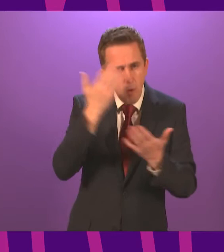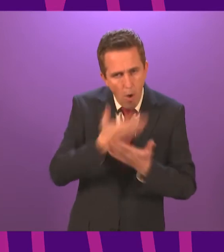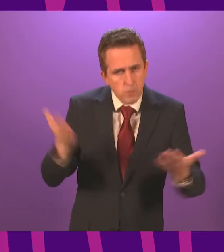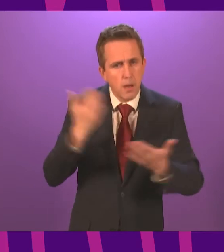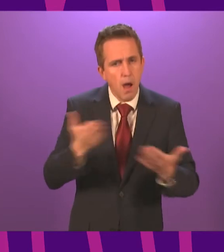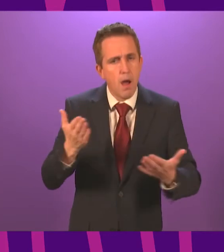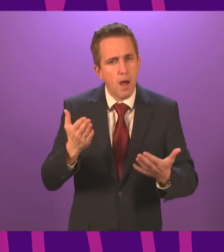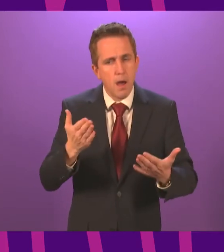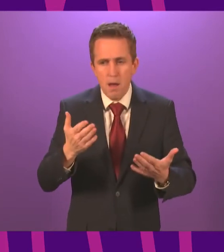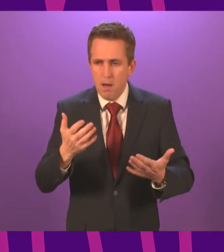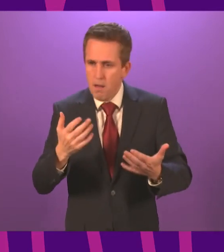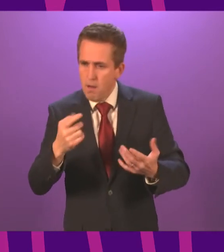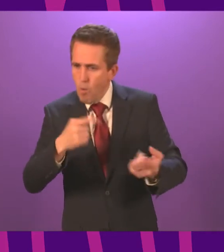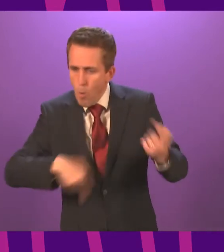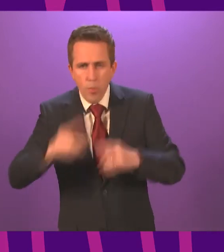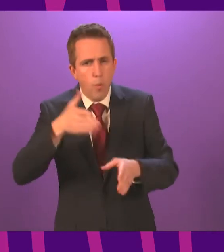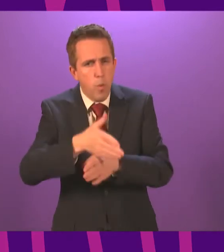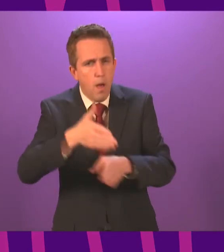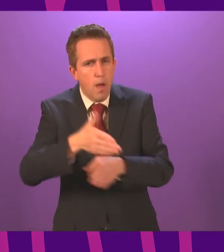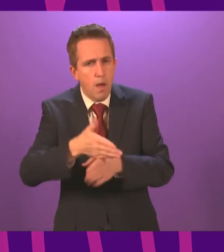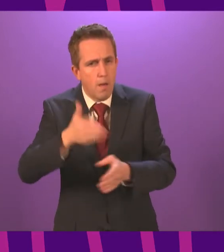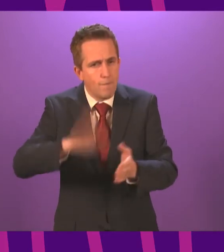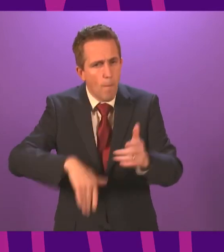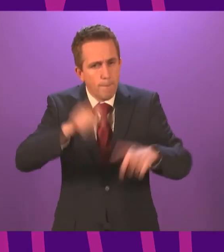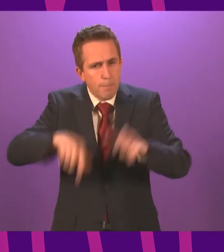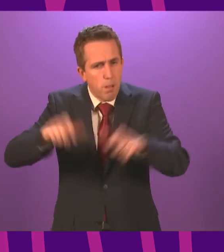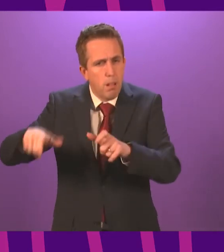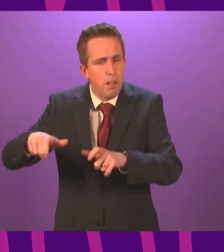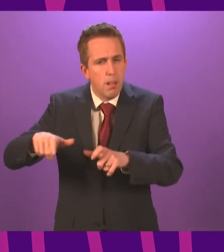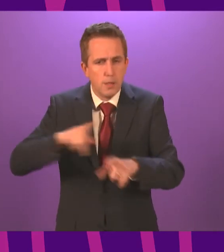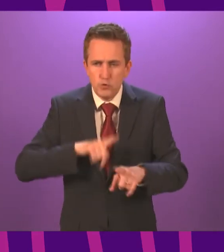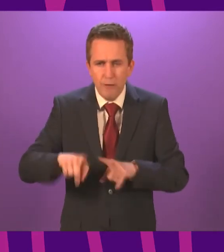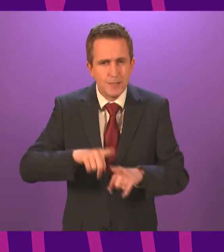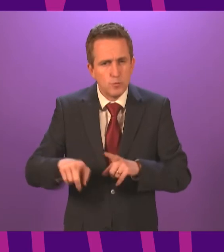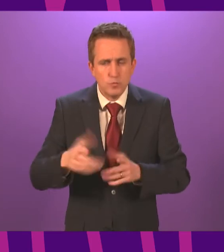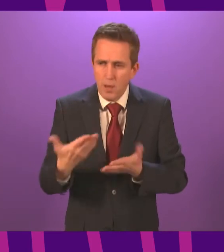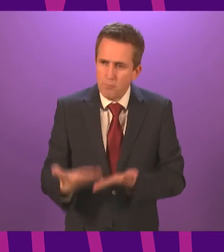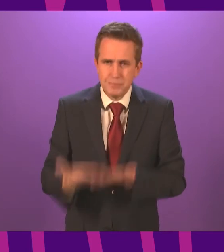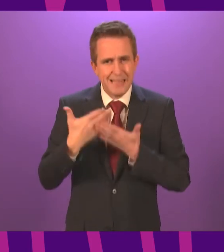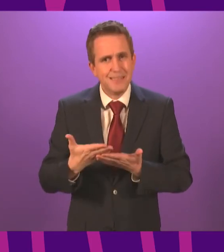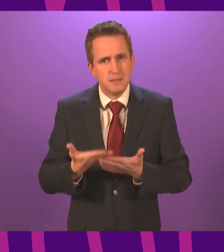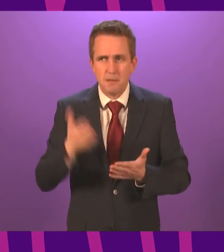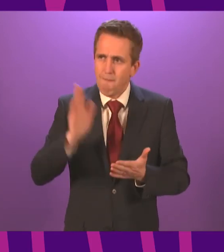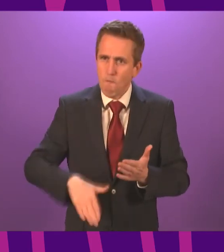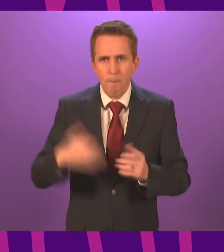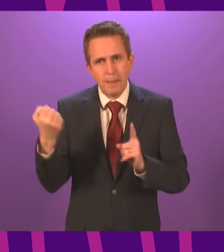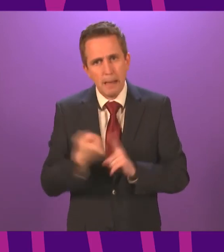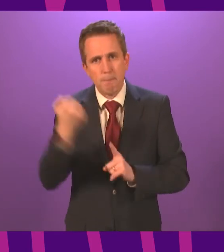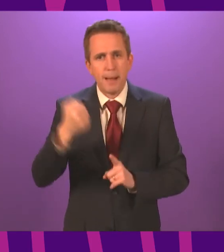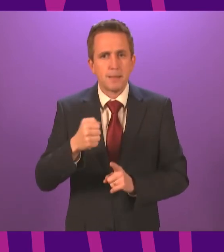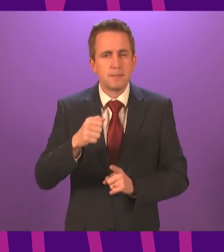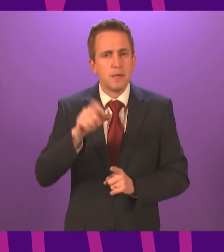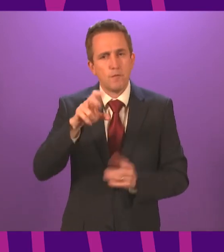people across our communities have done in protecting us from the worst excesses of this